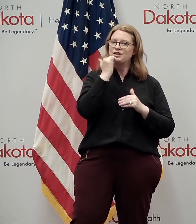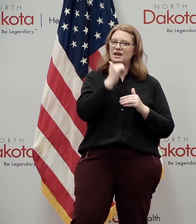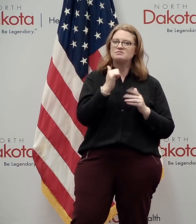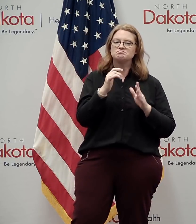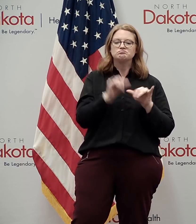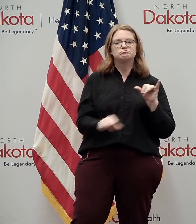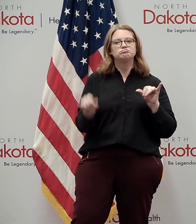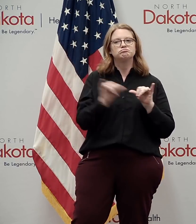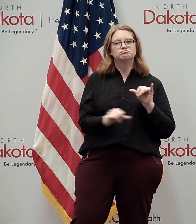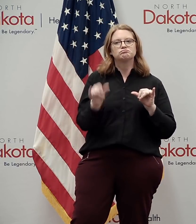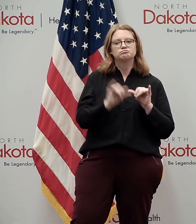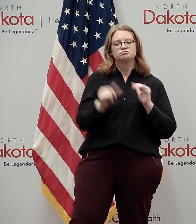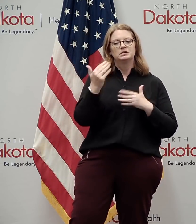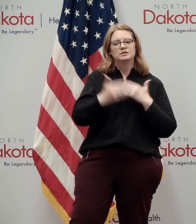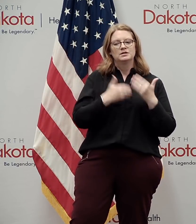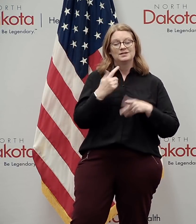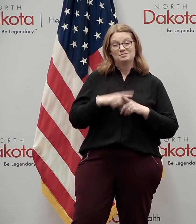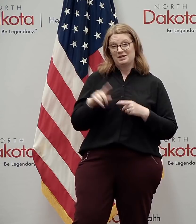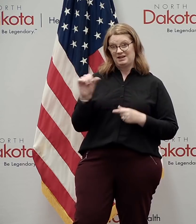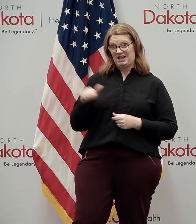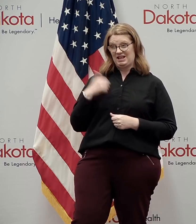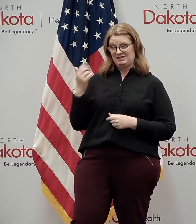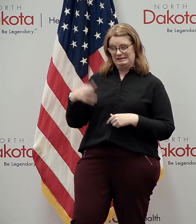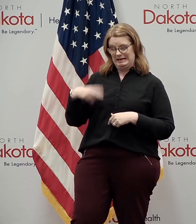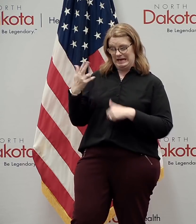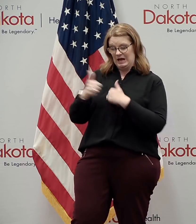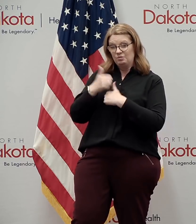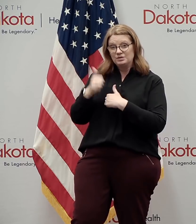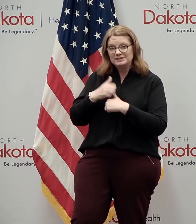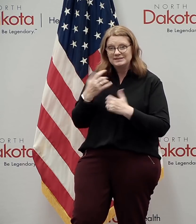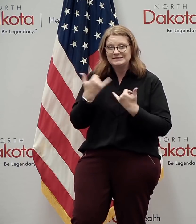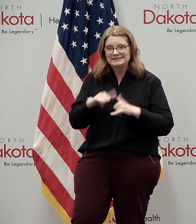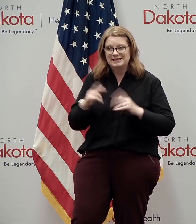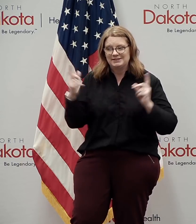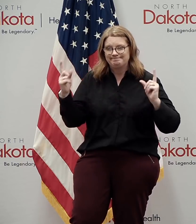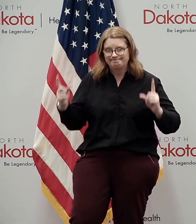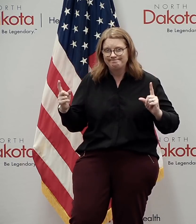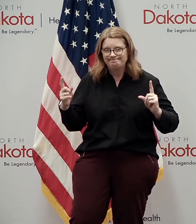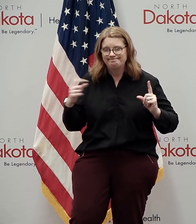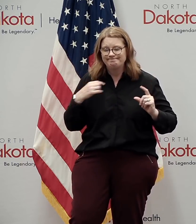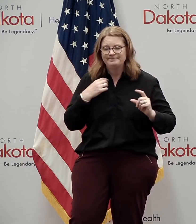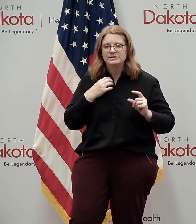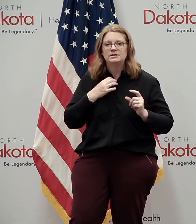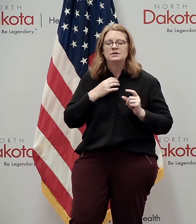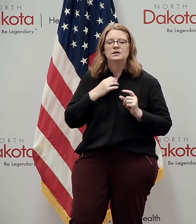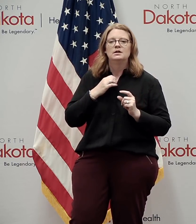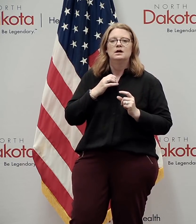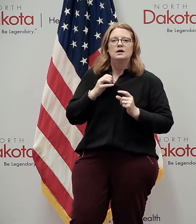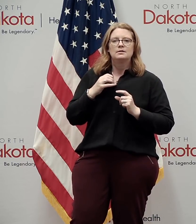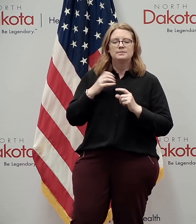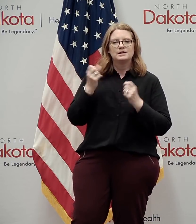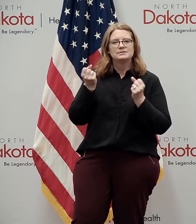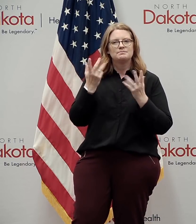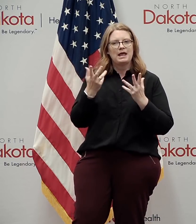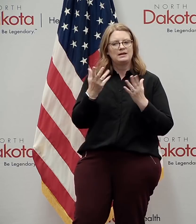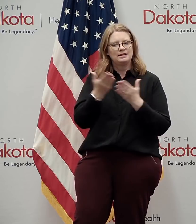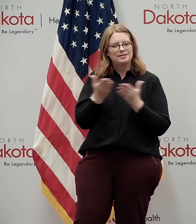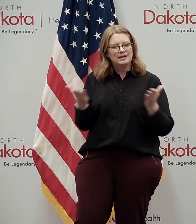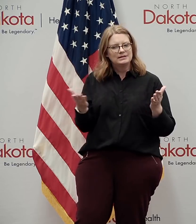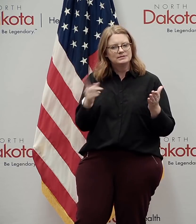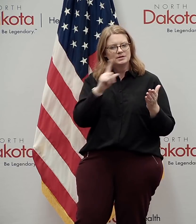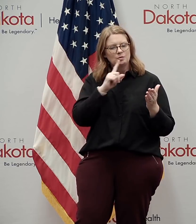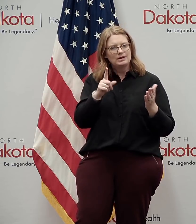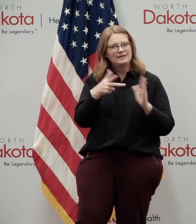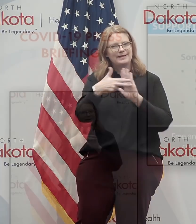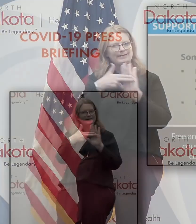are other individuals considered high risk who continue to be distanced from loved ones and daily activities. And there are many factors that can put you in a